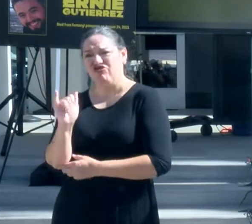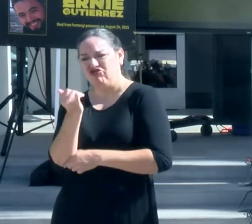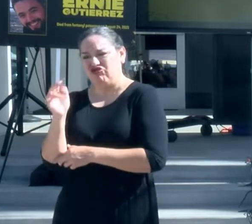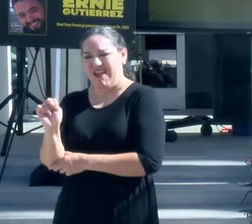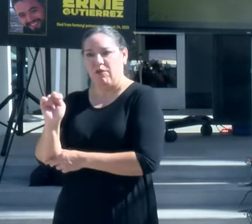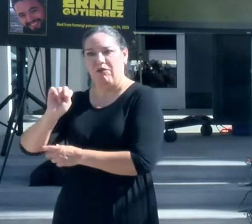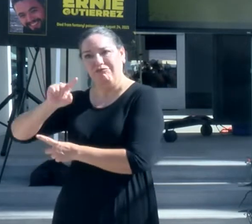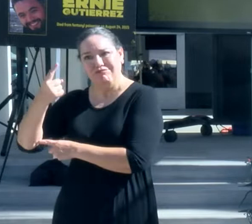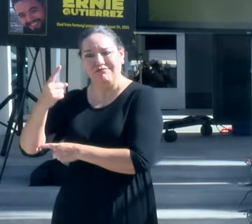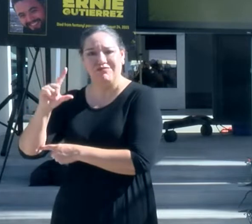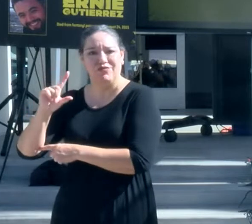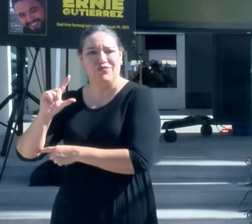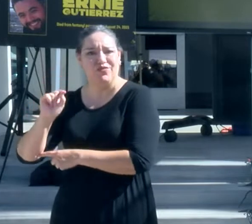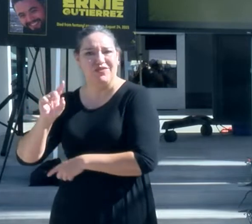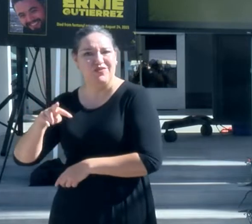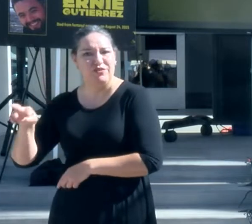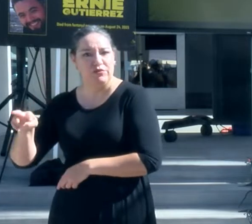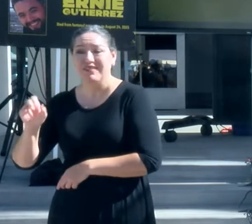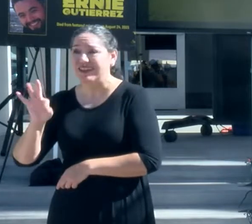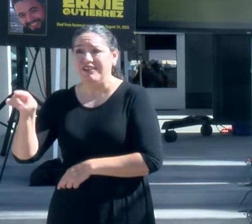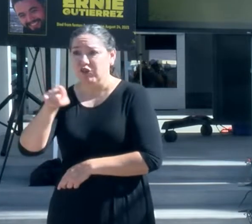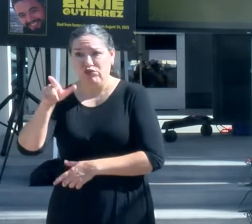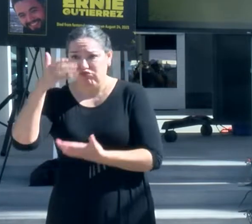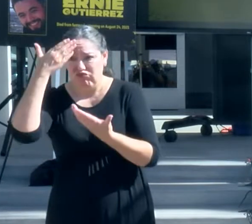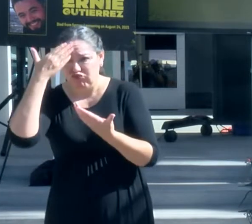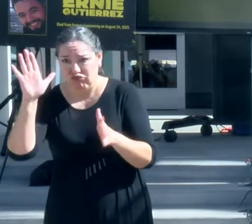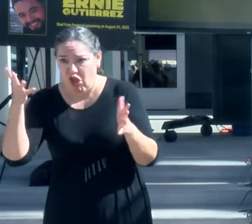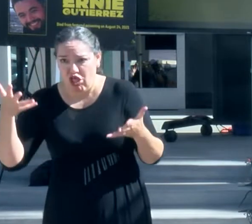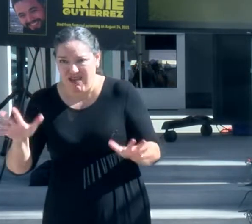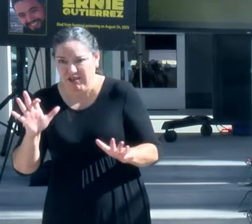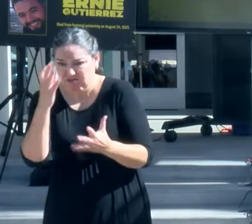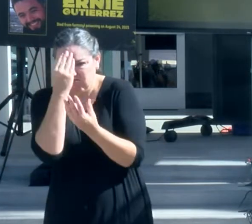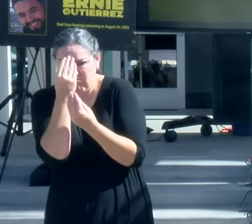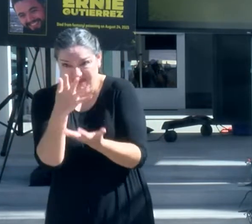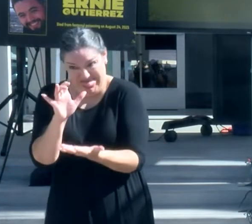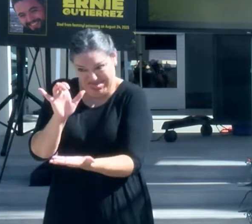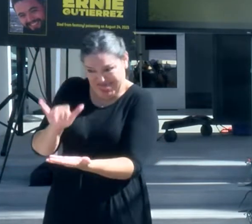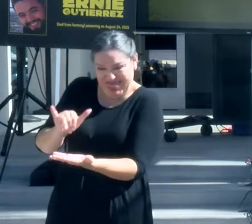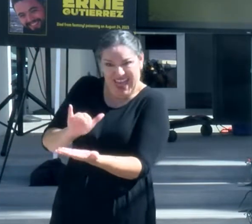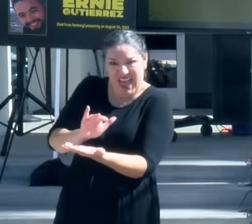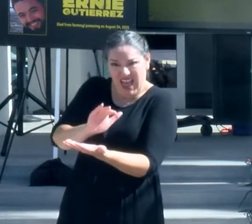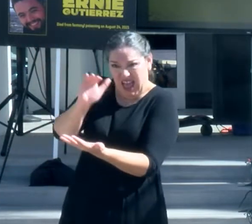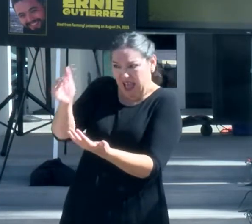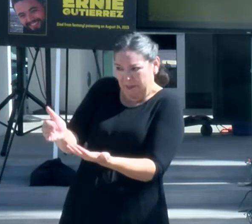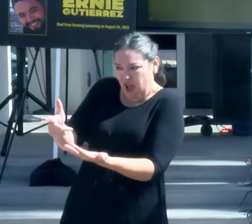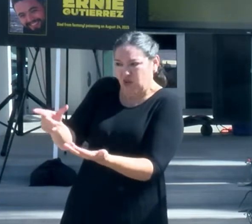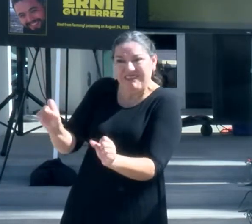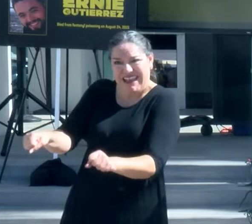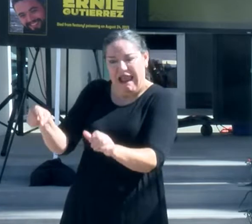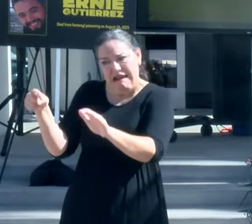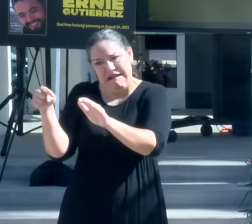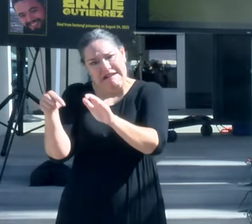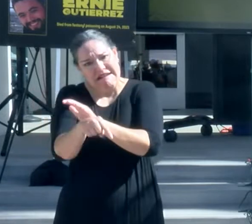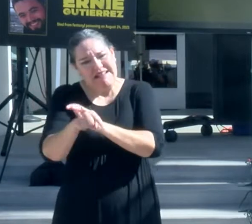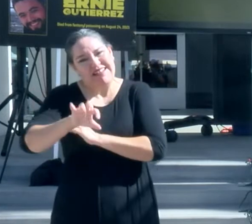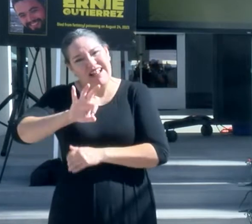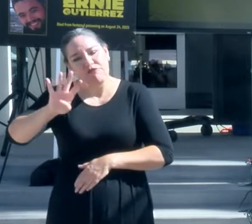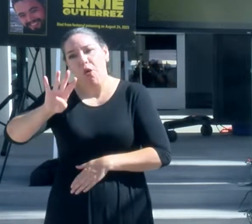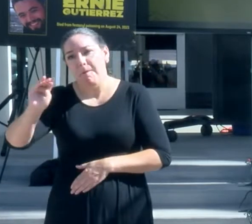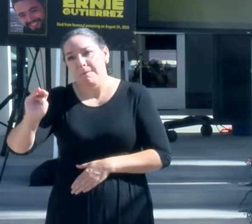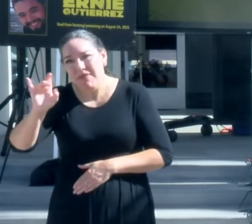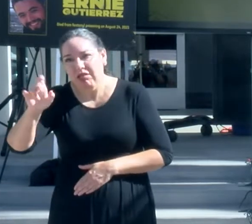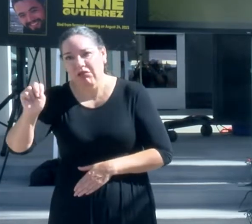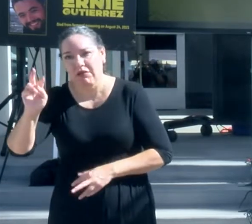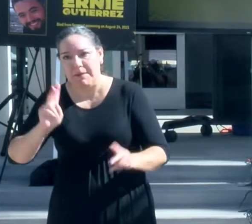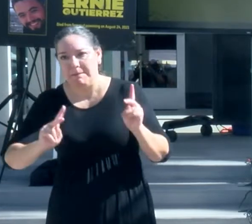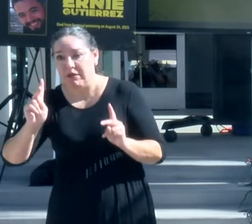year. If you don't already know, let me tell you, that amount of fentanyl is enough to kill nearly 94 million people, or